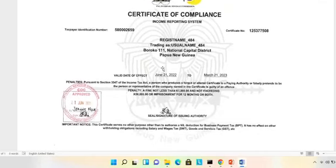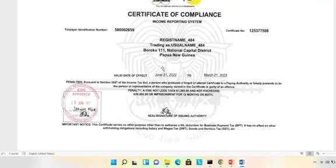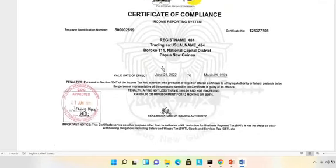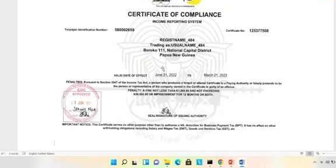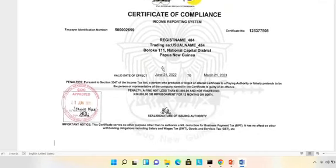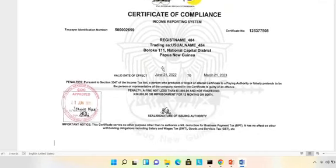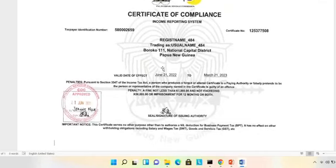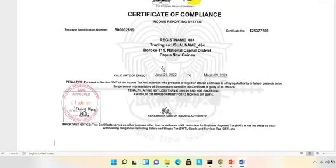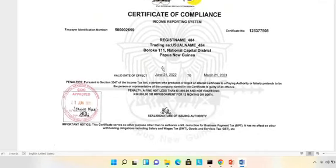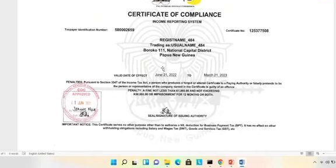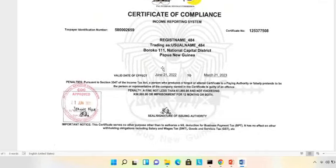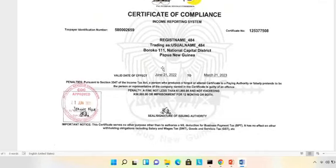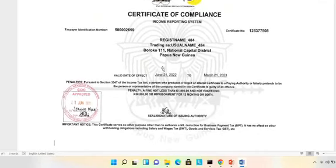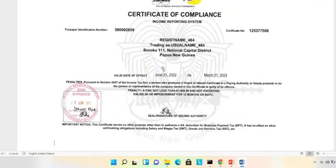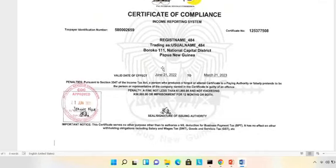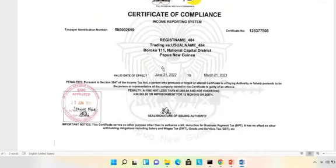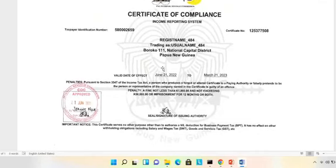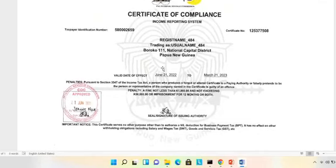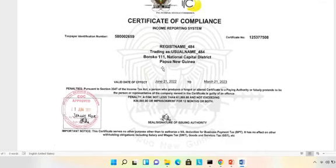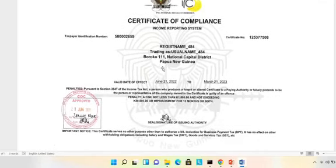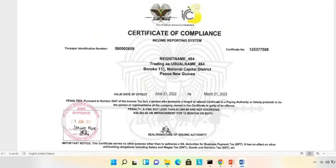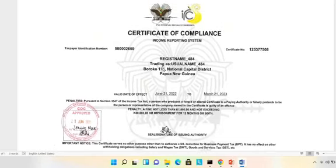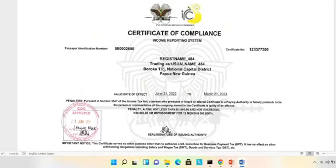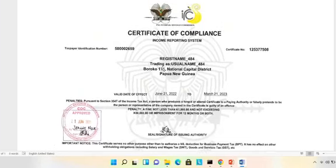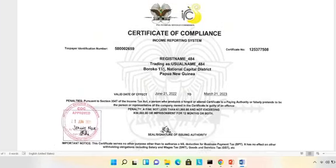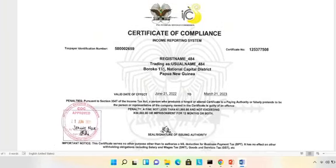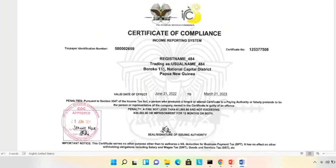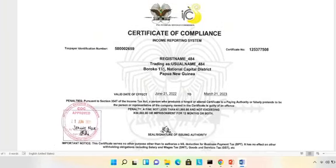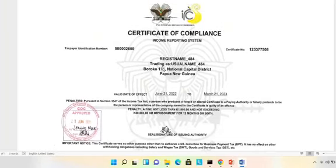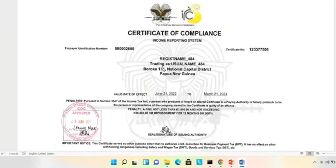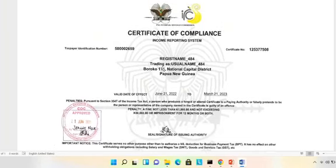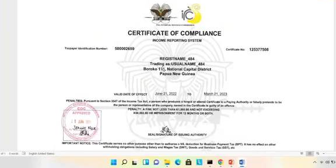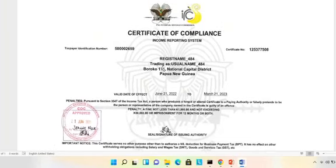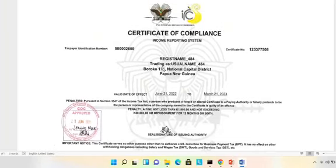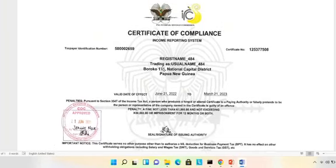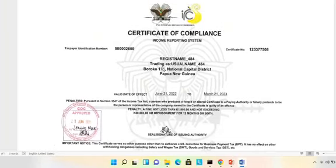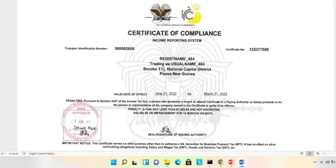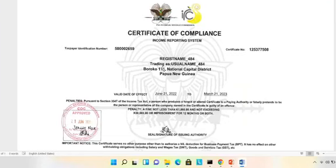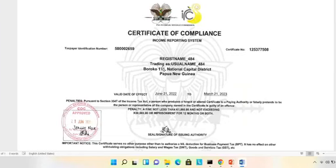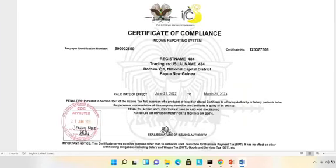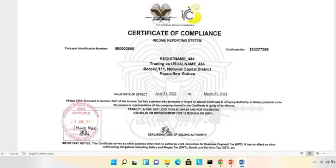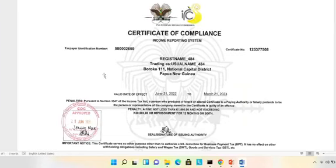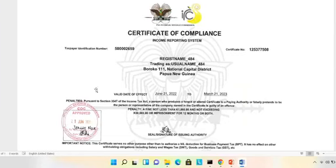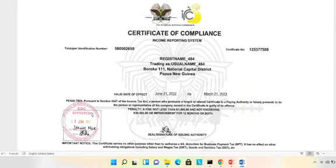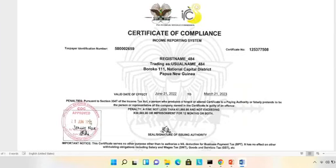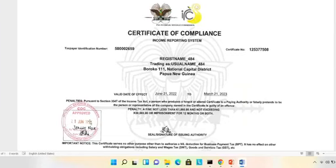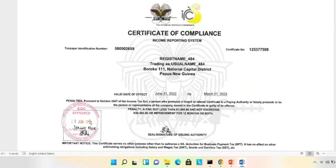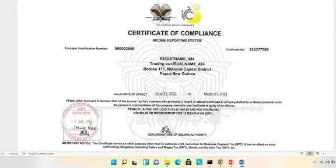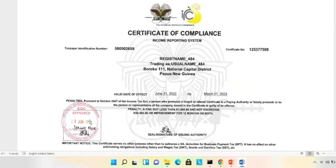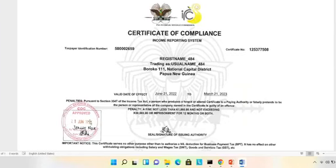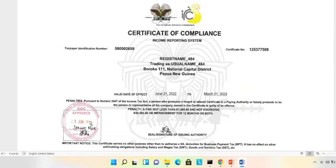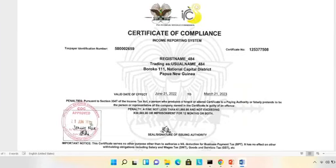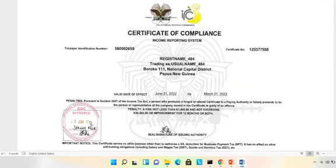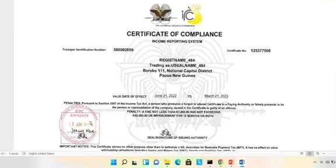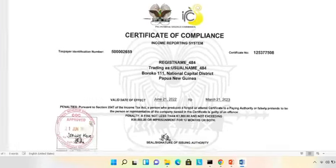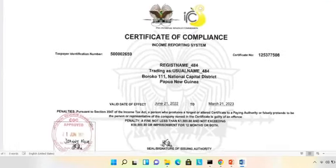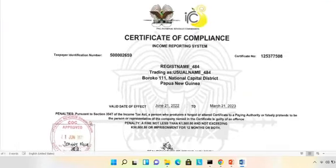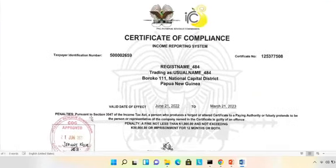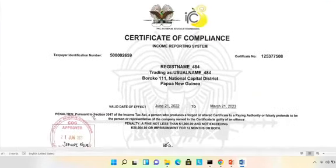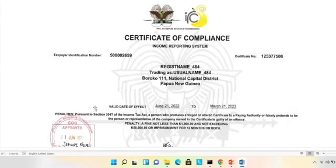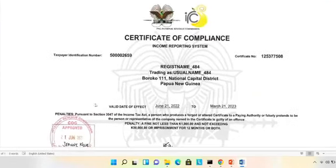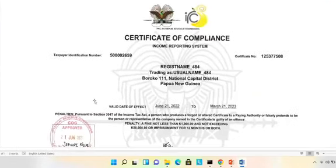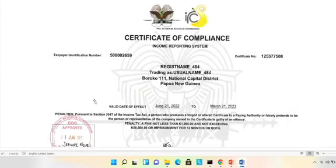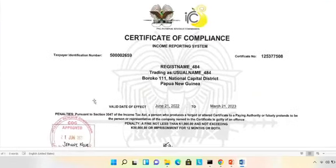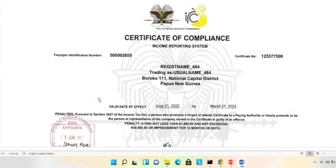it. Okay, and the stamp, the approval stamp that is also shown on the slide, on the